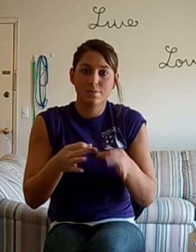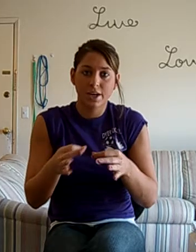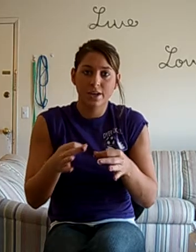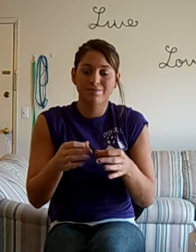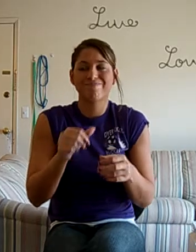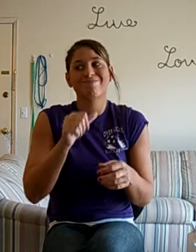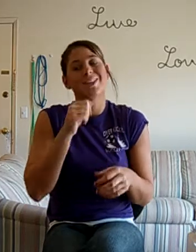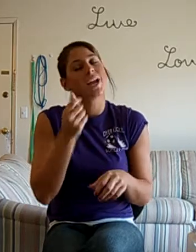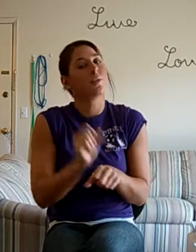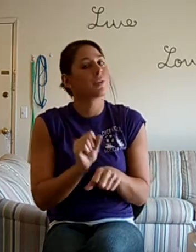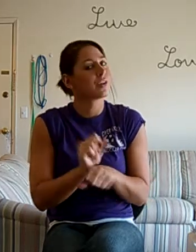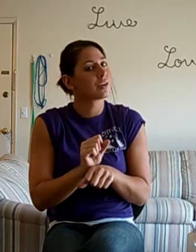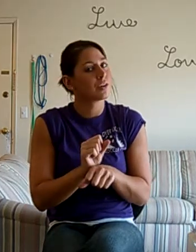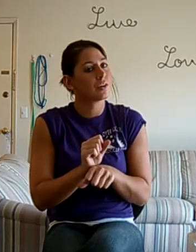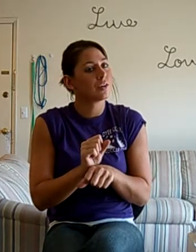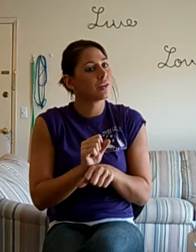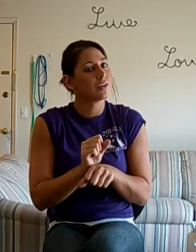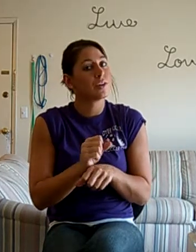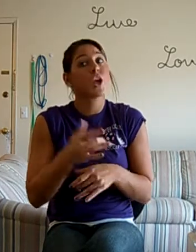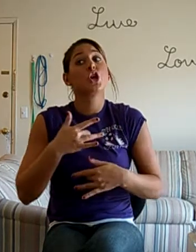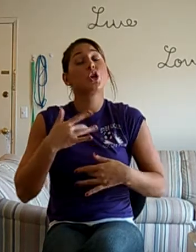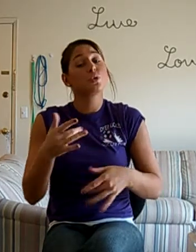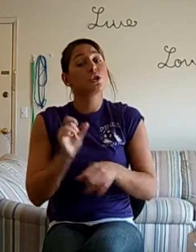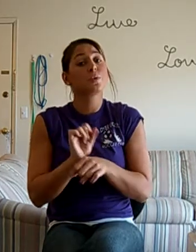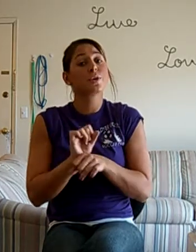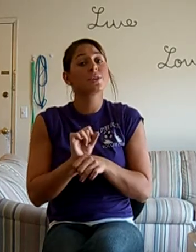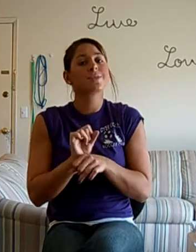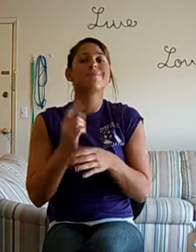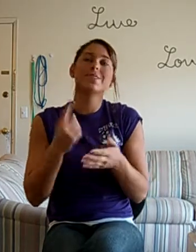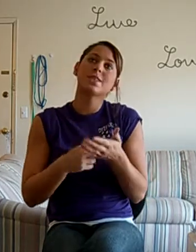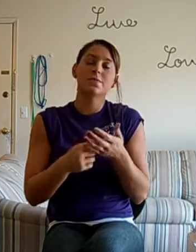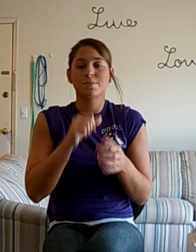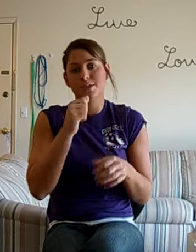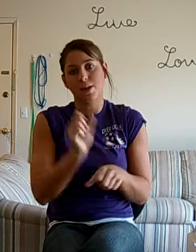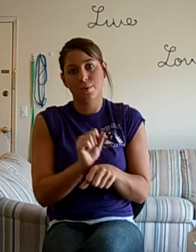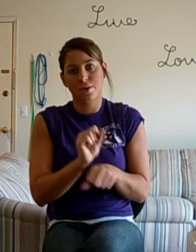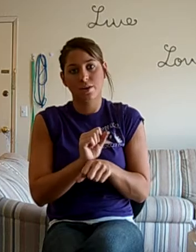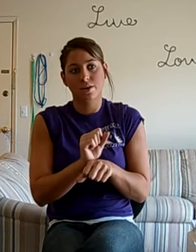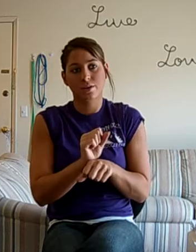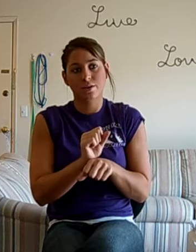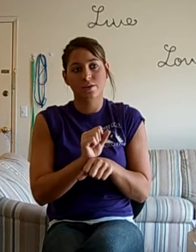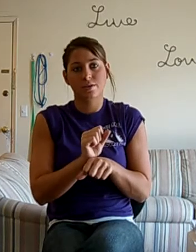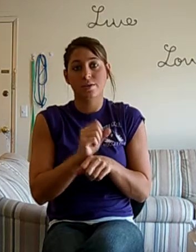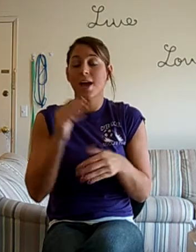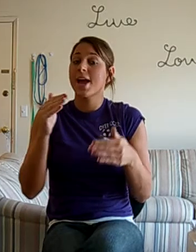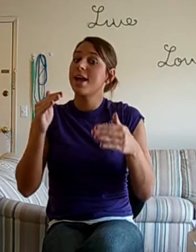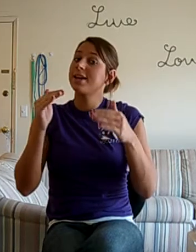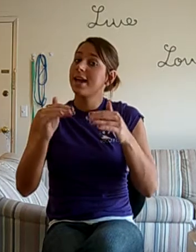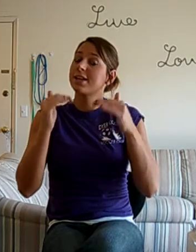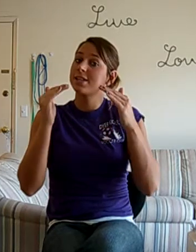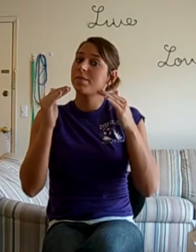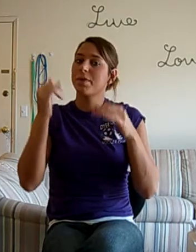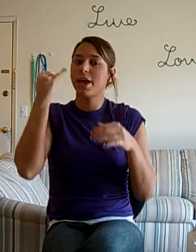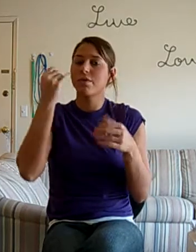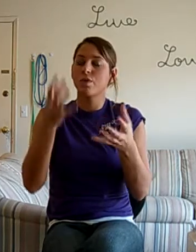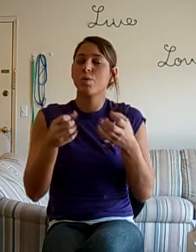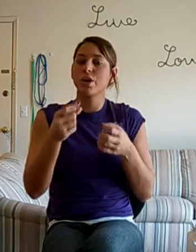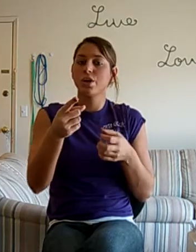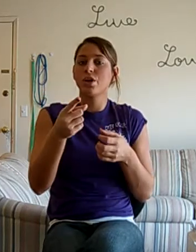work. It usually does, but occasionally it does not work. And your next step, remember, if what you're doing, if the corrective action that you're